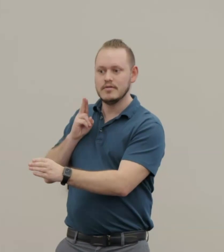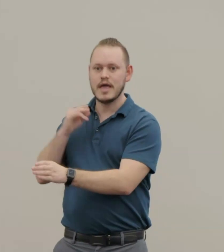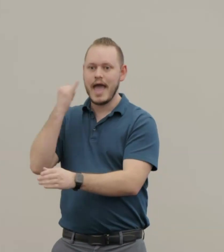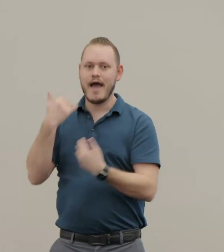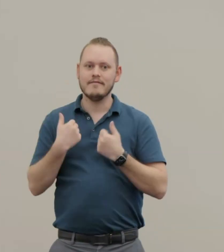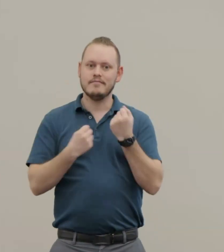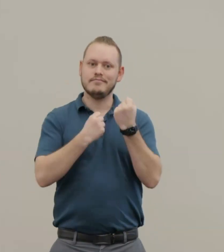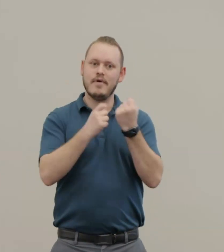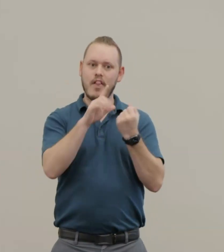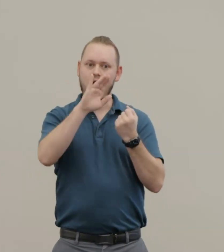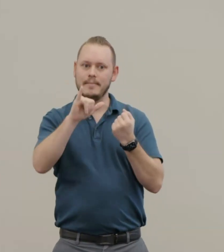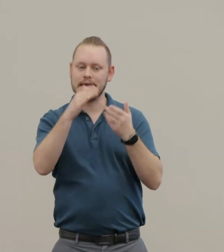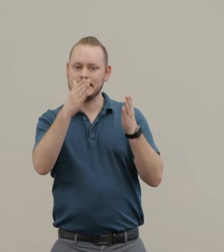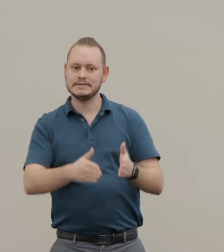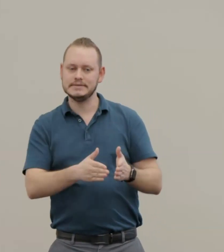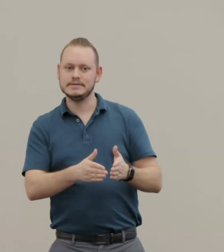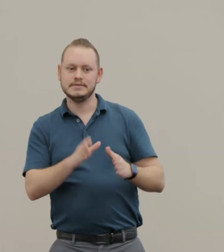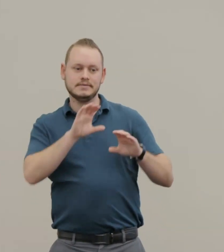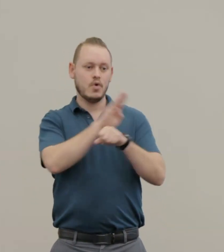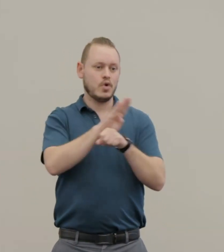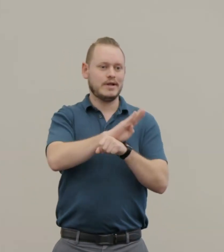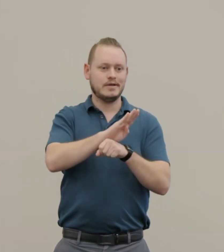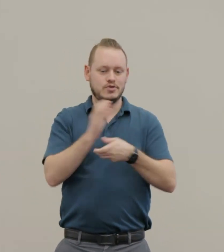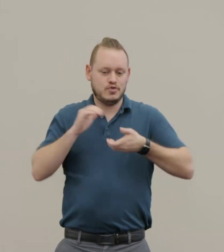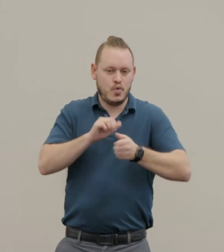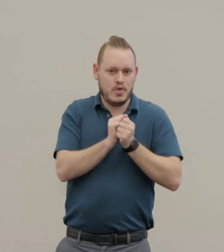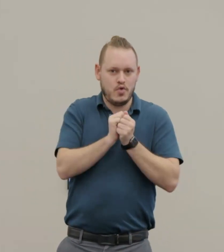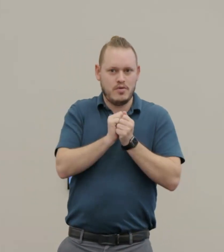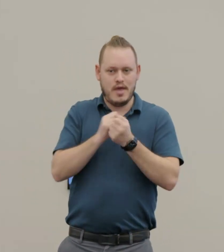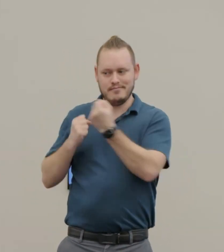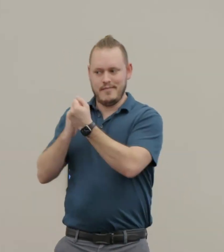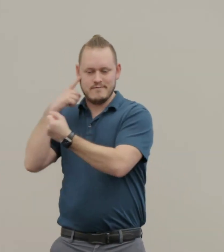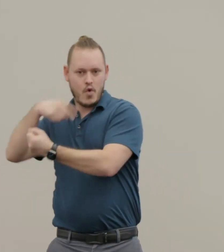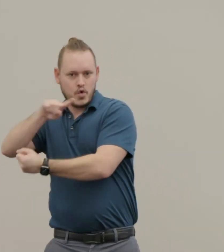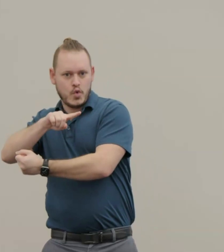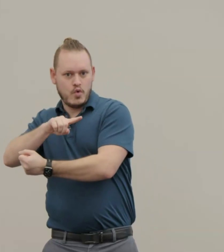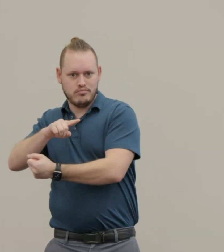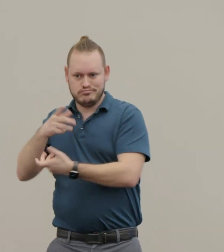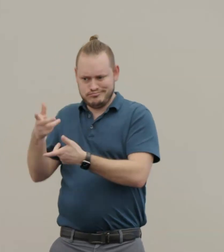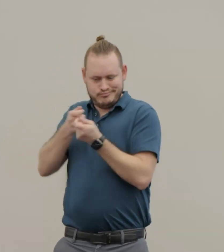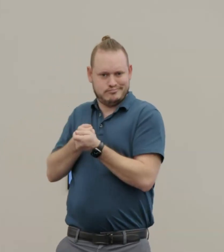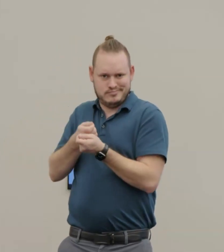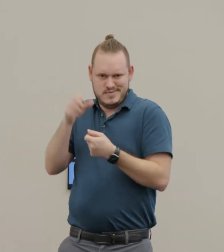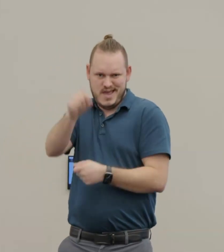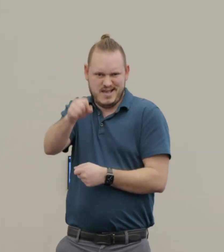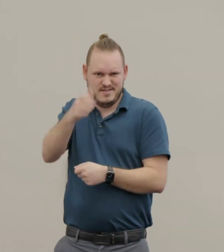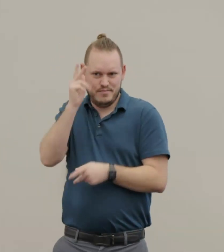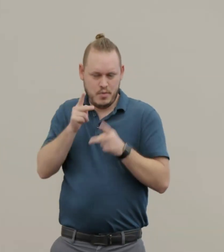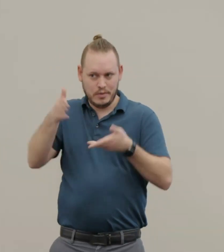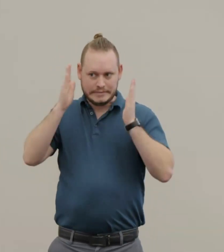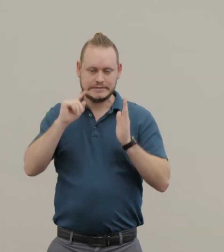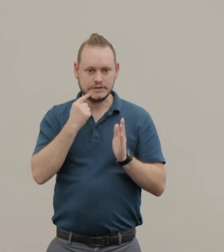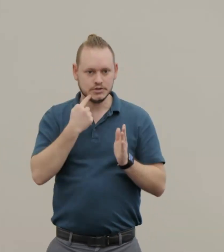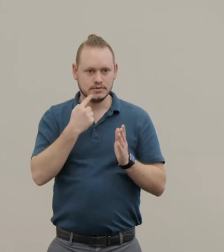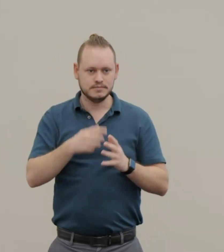if you have organizations that are associated with you that can go fight that battle, absolutely pull those levers too. People are taking it seriously.